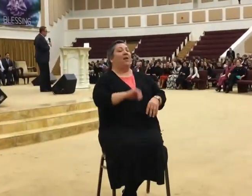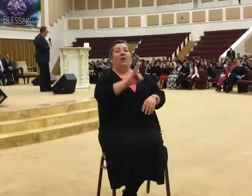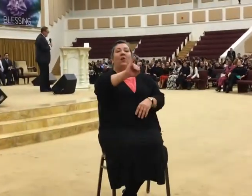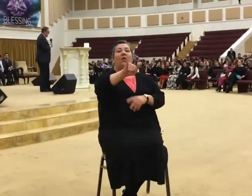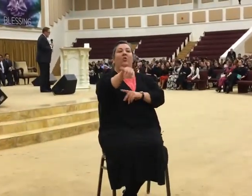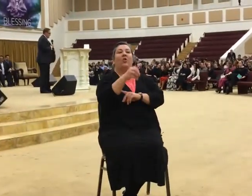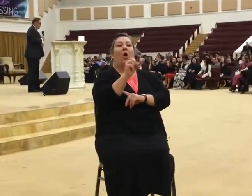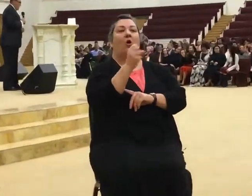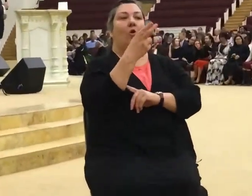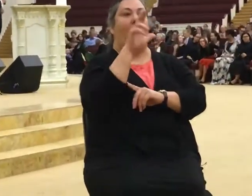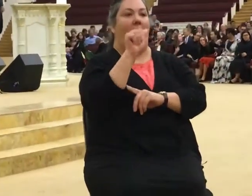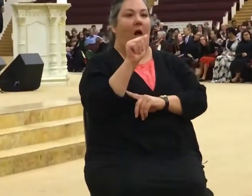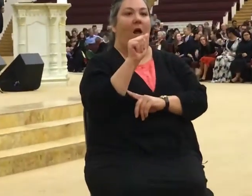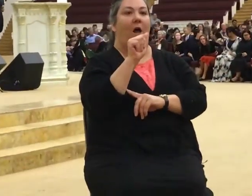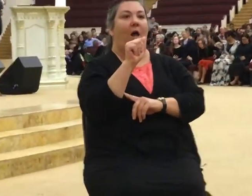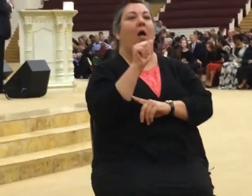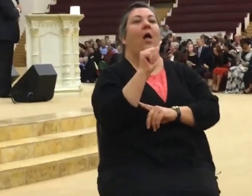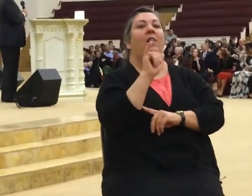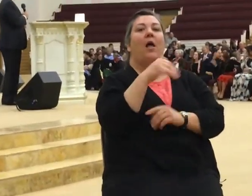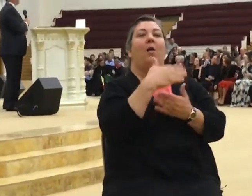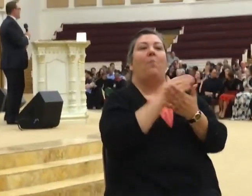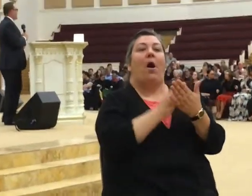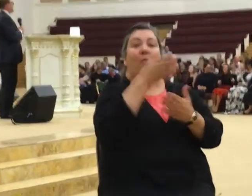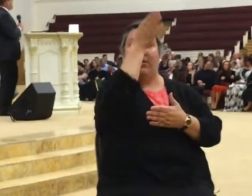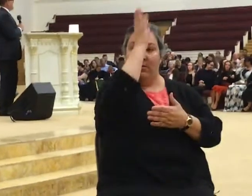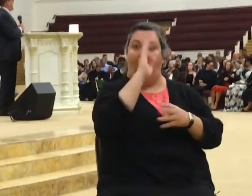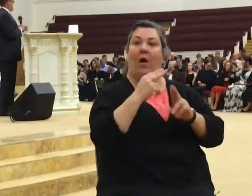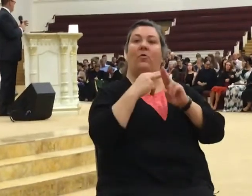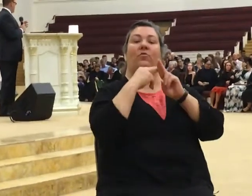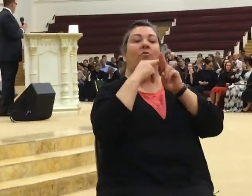Joshua is part of what has been called